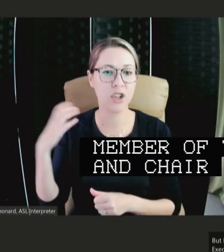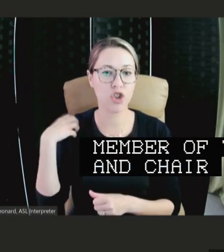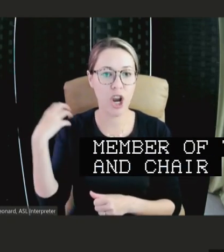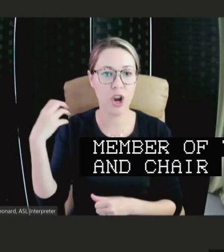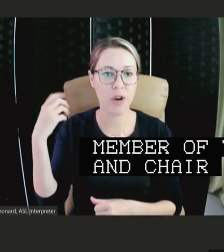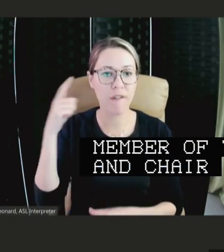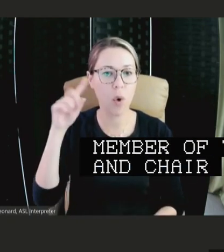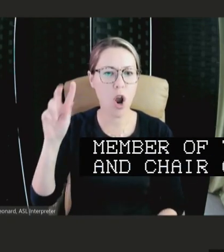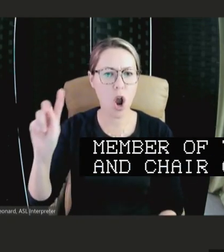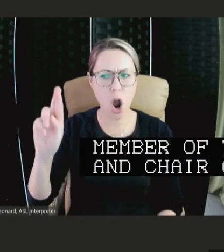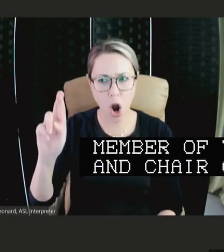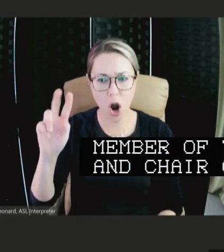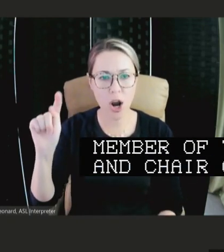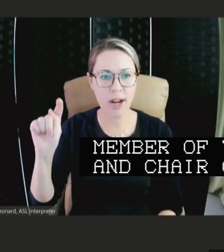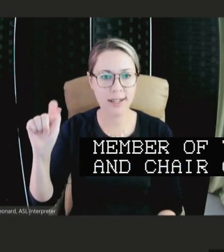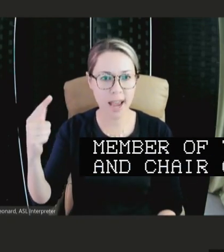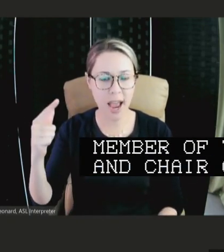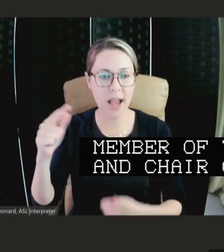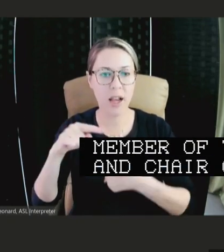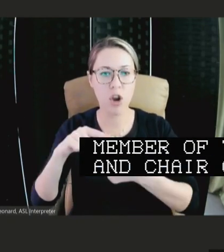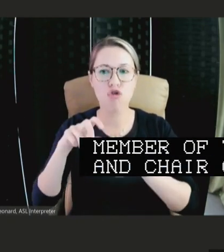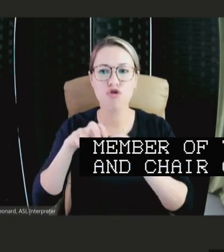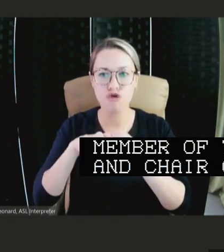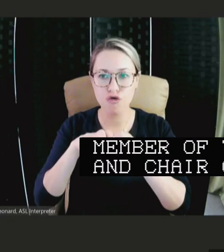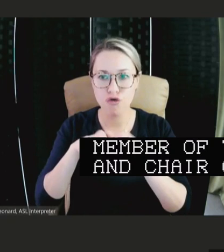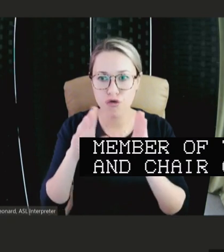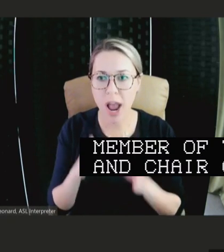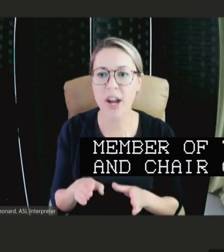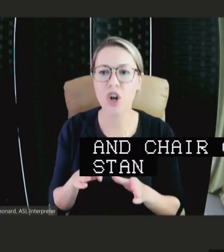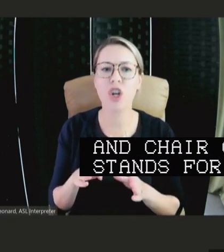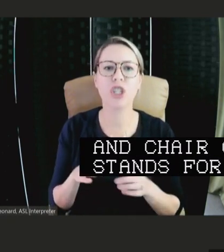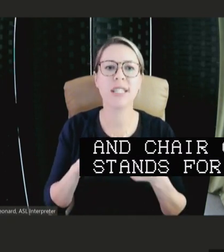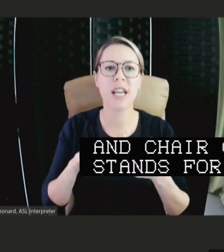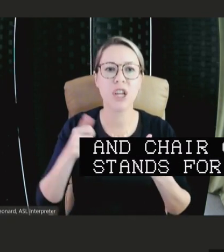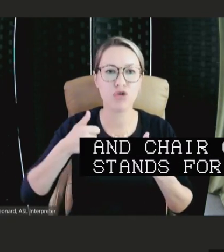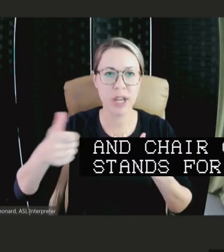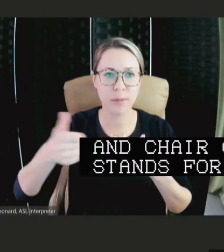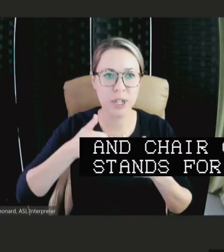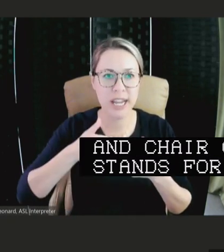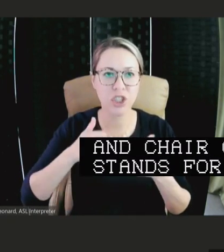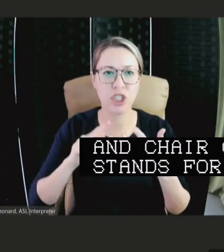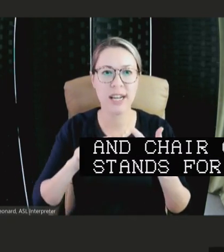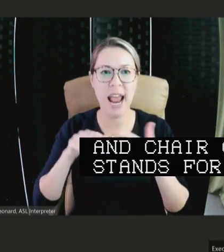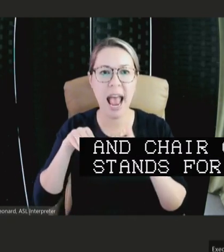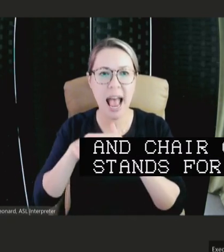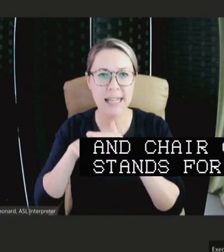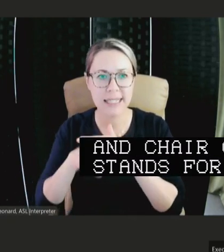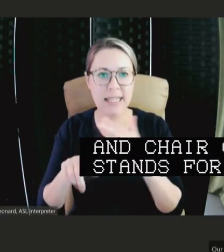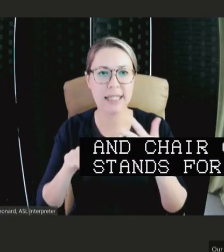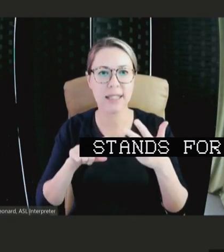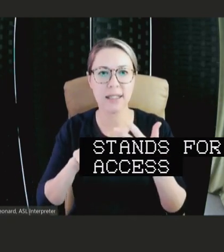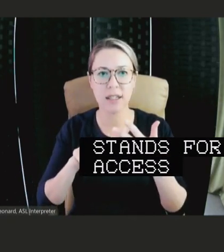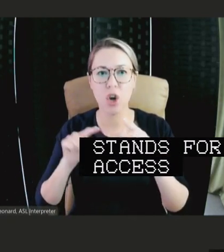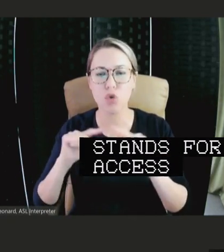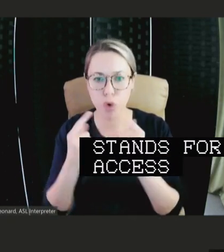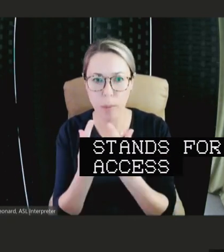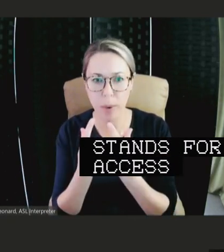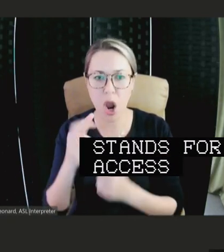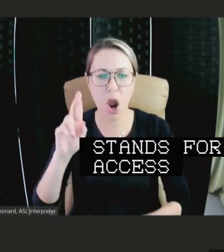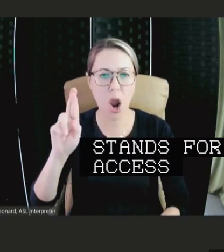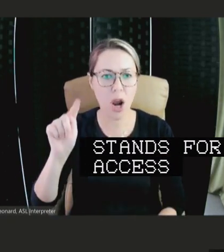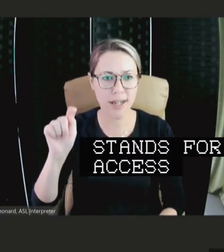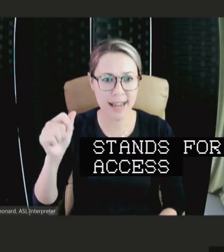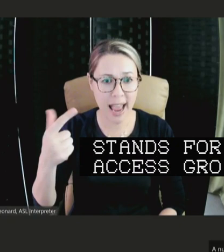which stands for Riders Transportation Access Group. A number of you have attended some of their